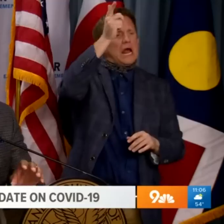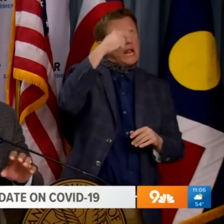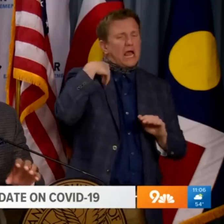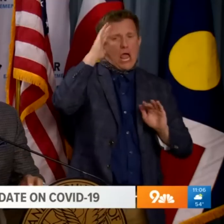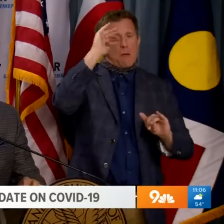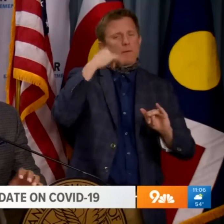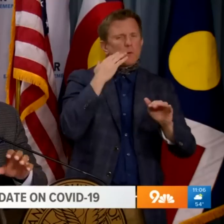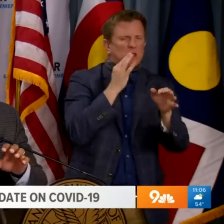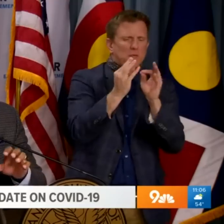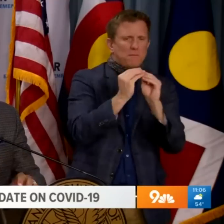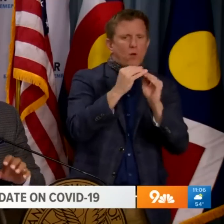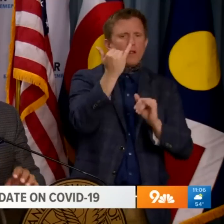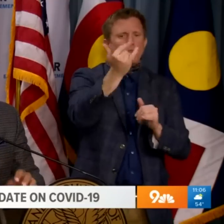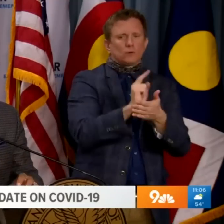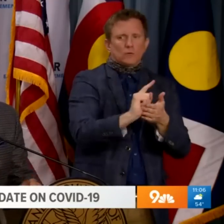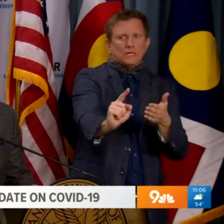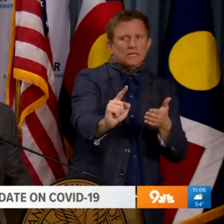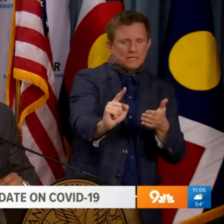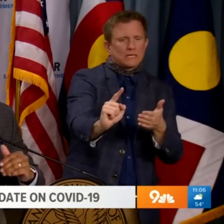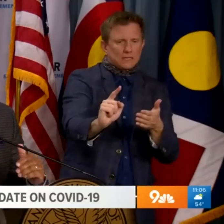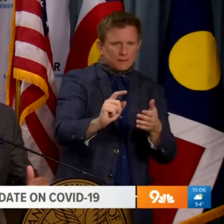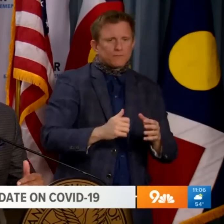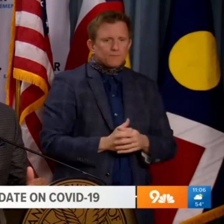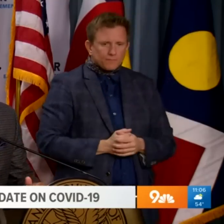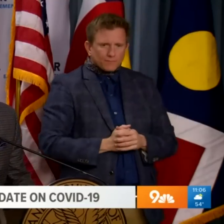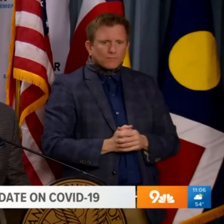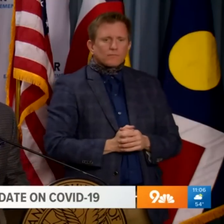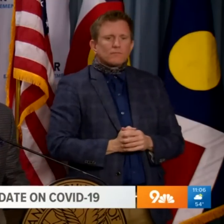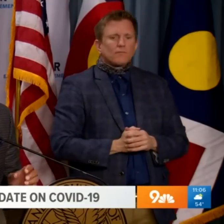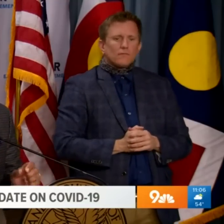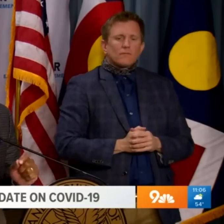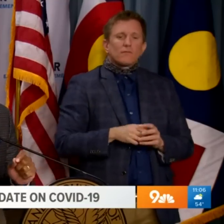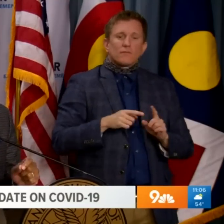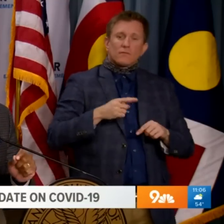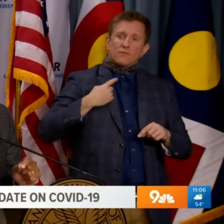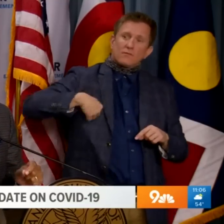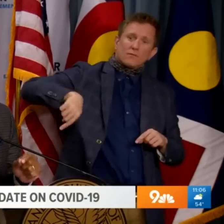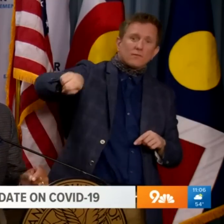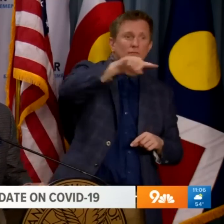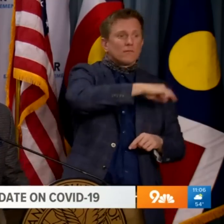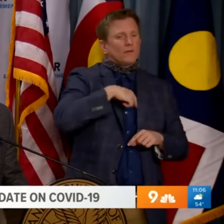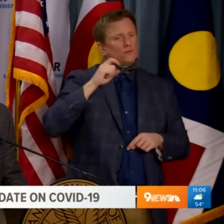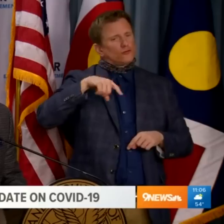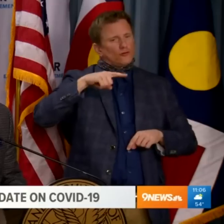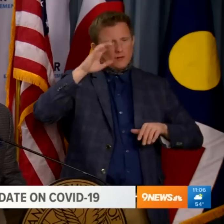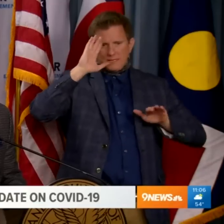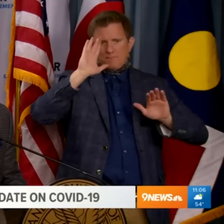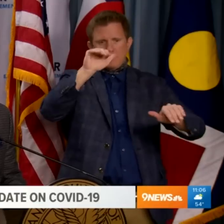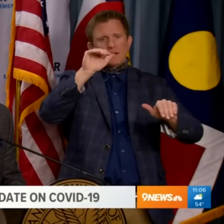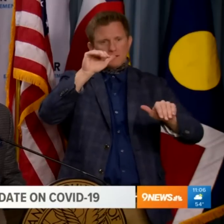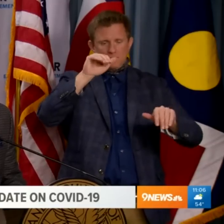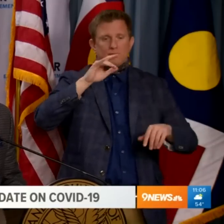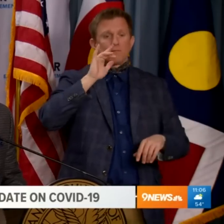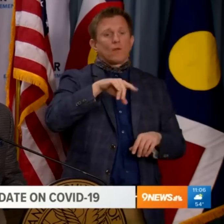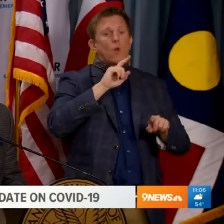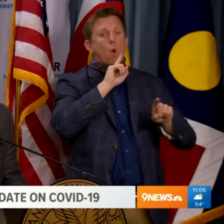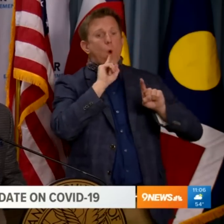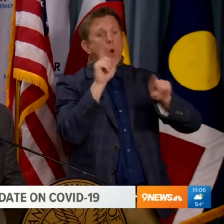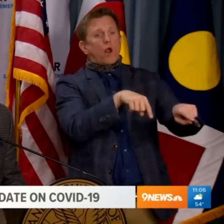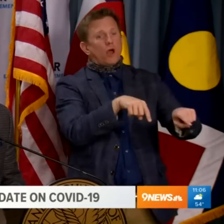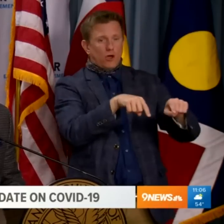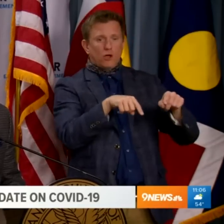expire May the 11th. Later this week, we will be updating and extending the public health order restricting